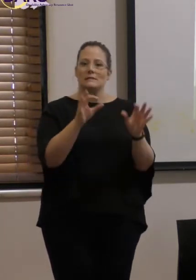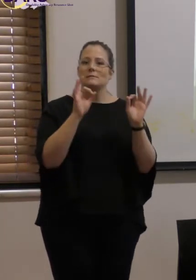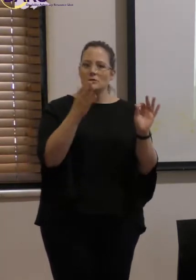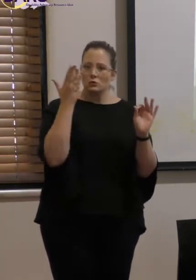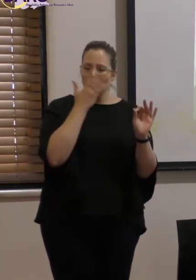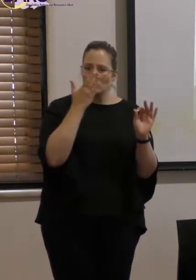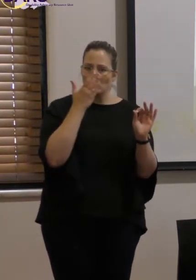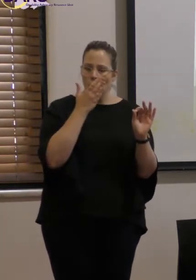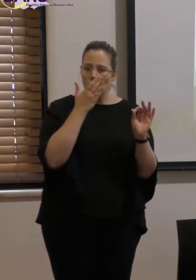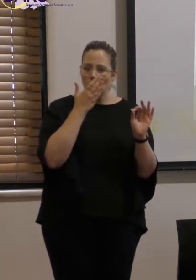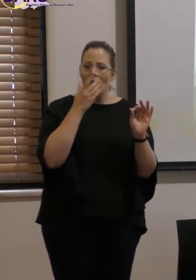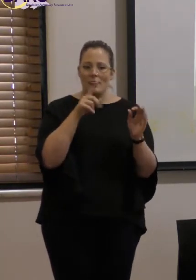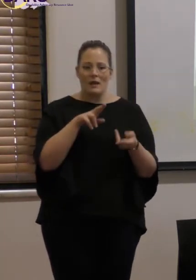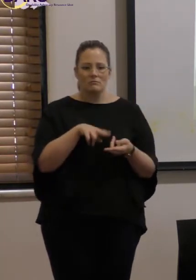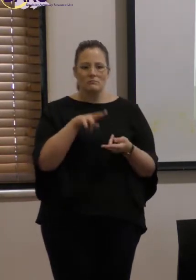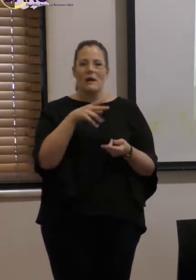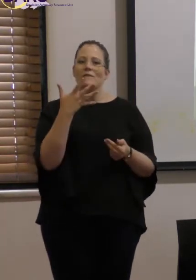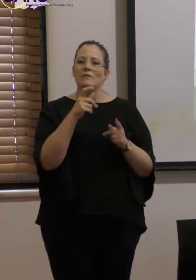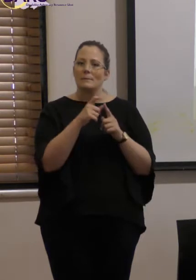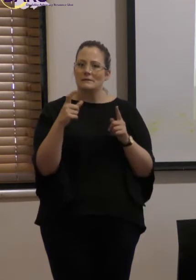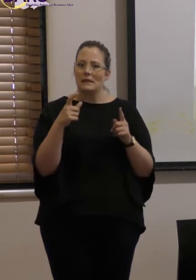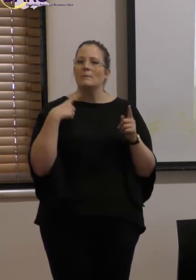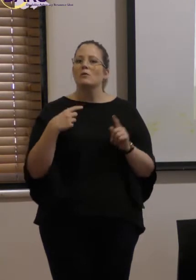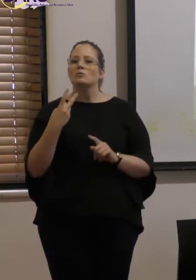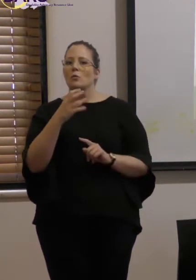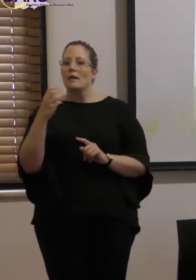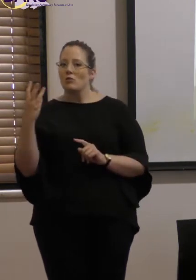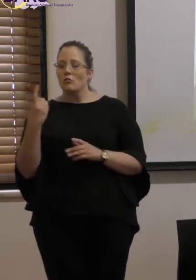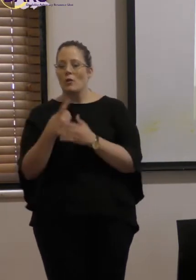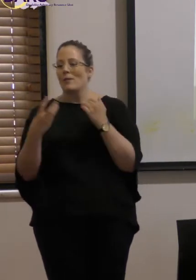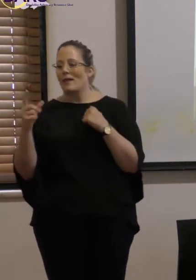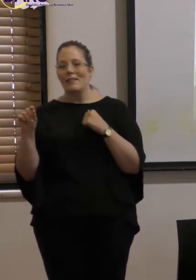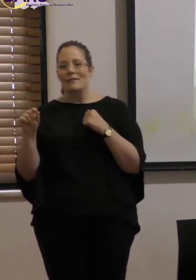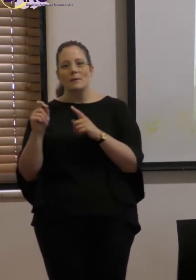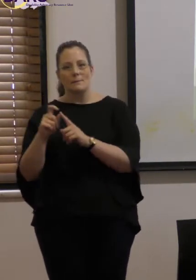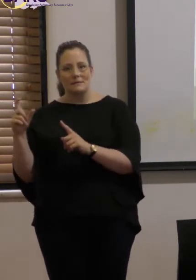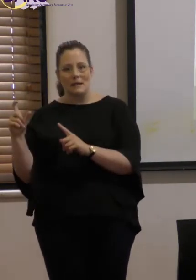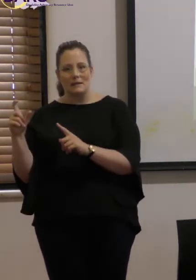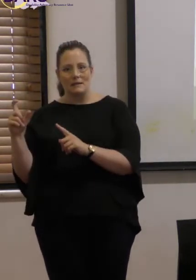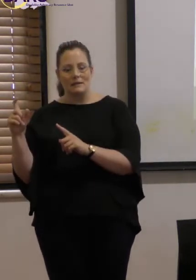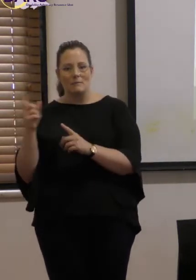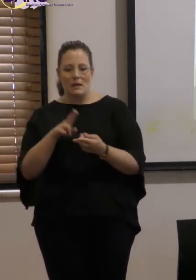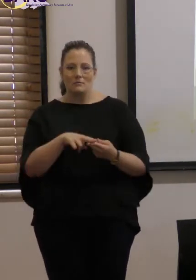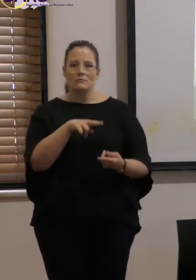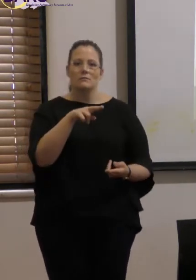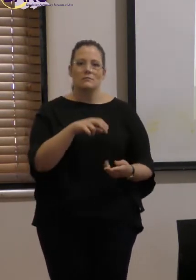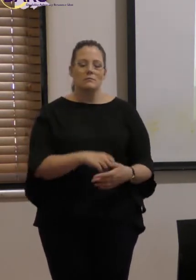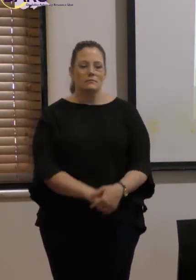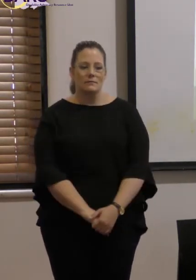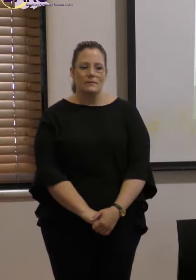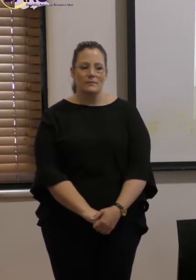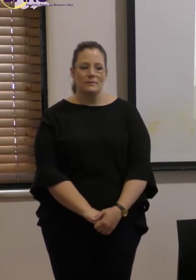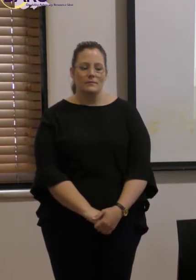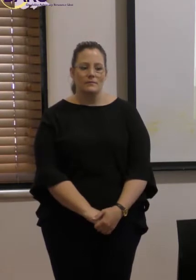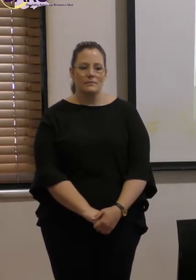So that had gone up to 15%, whereas in 2003 it was 11%. The other thing that those